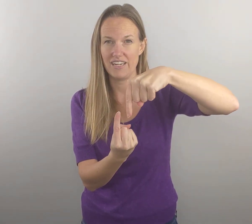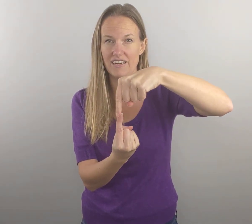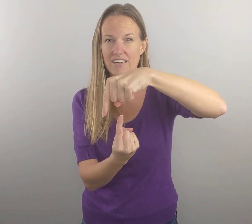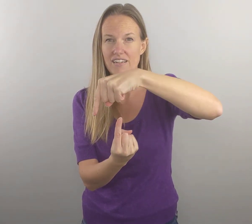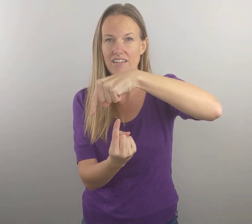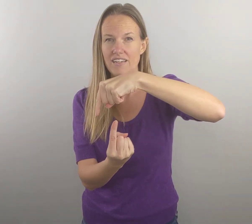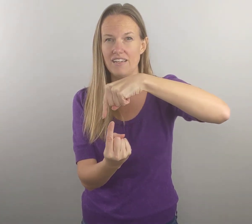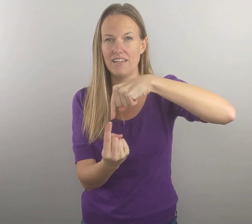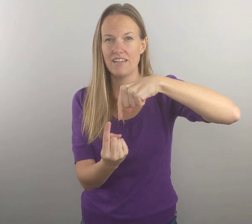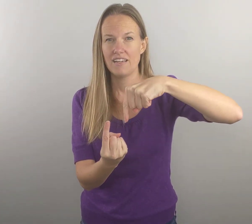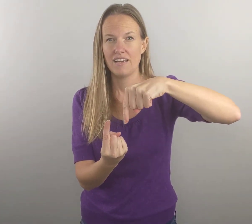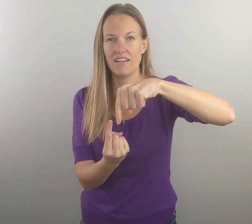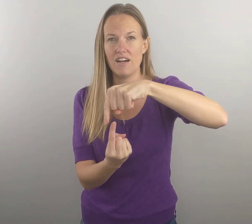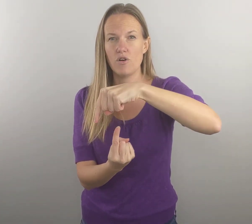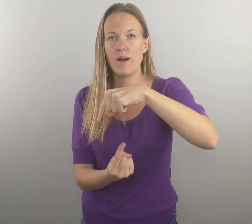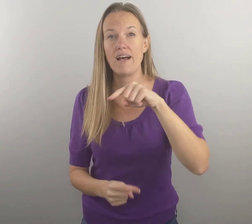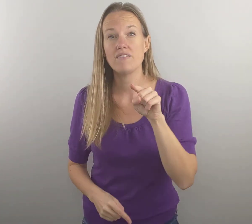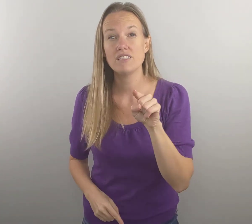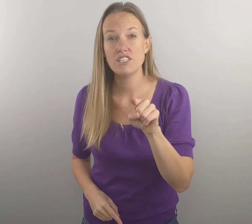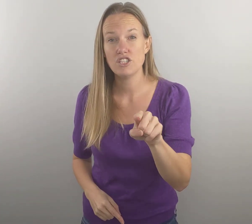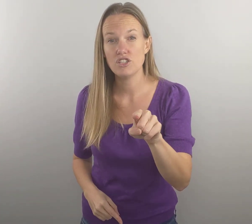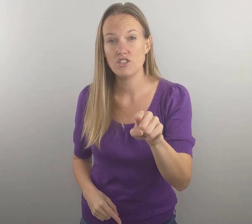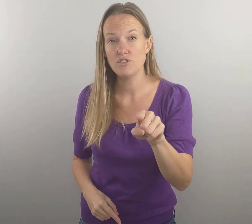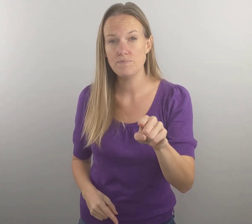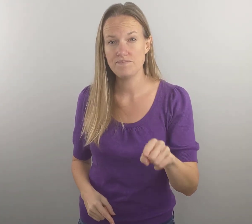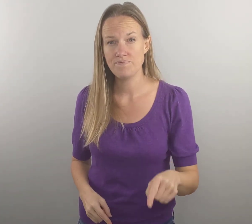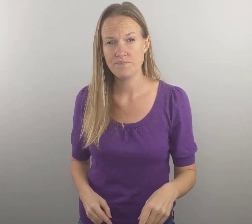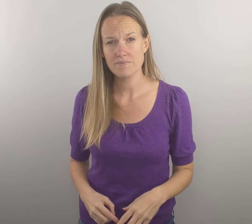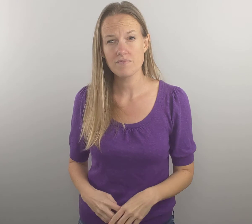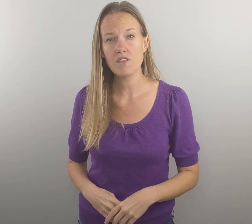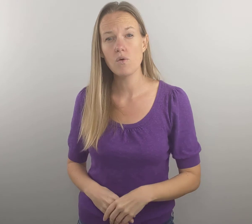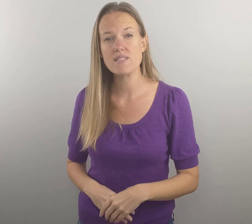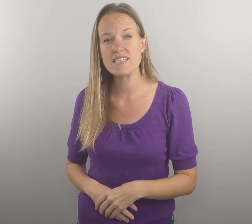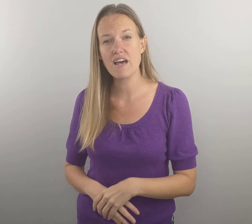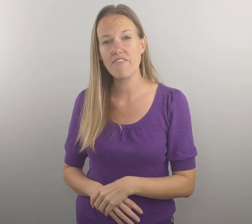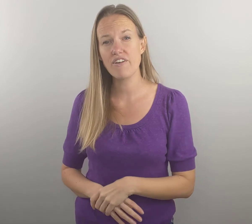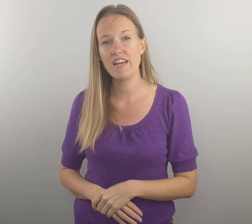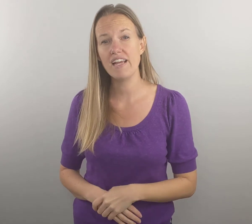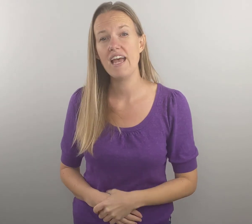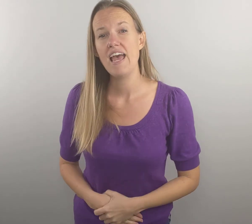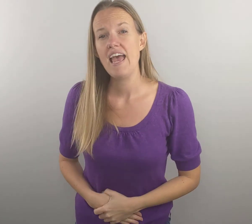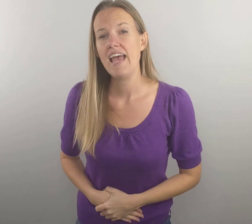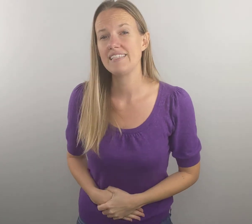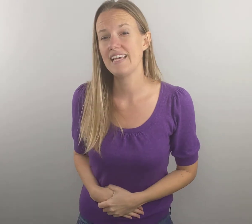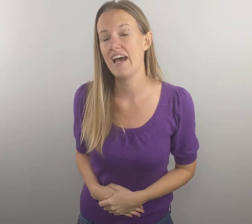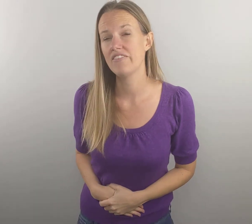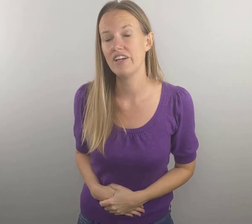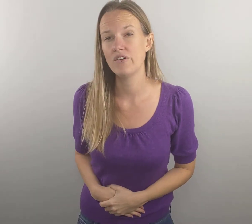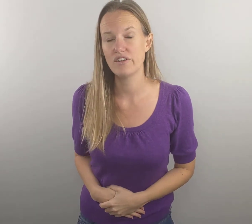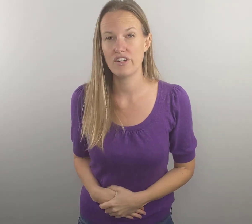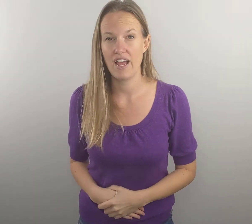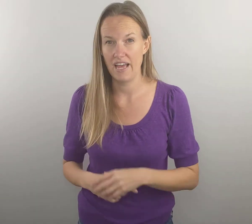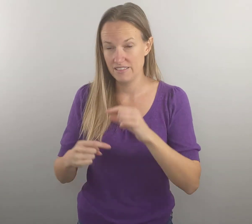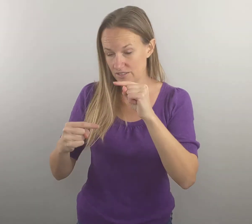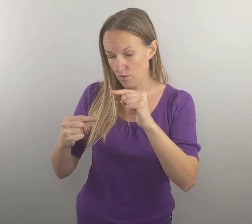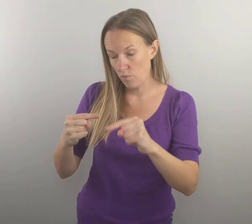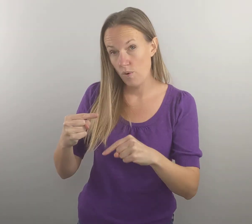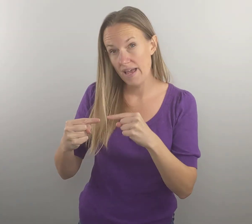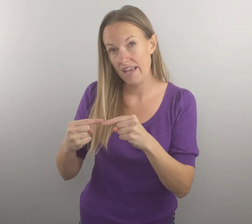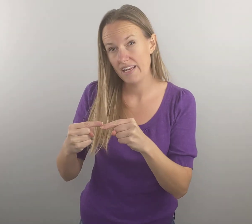finger. Okay, around you. When suffering hangs heavy over your head. So when, and